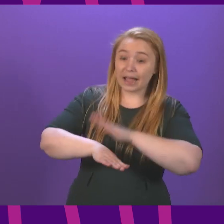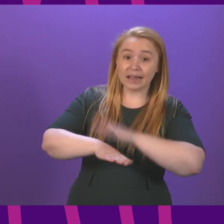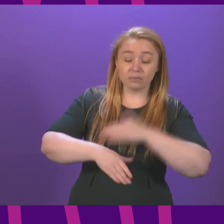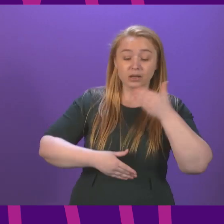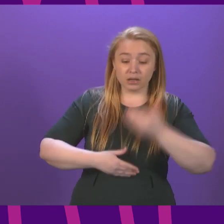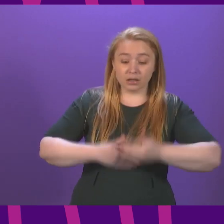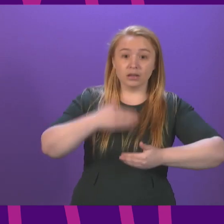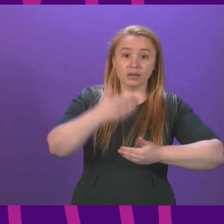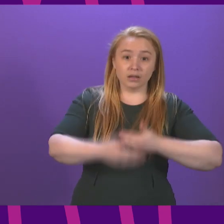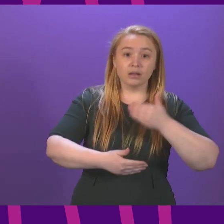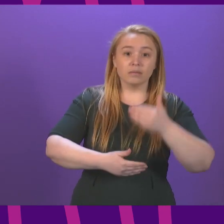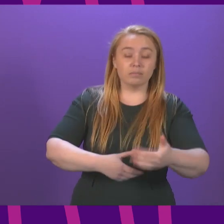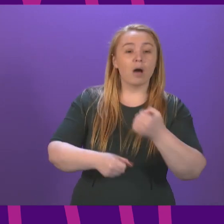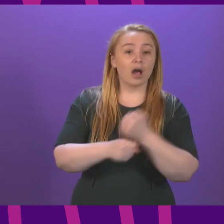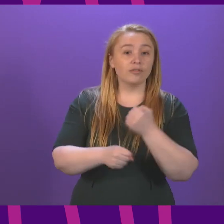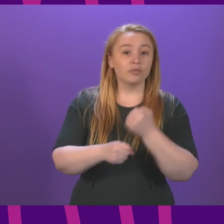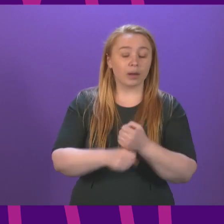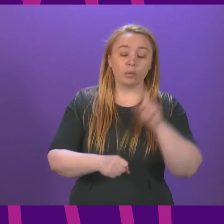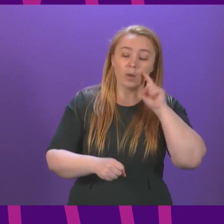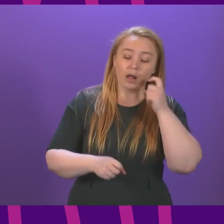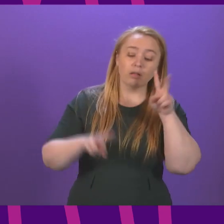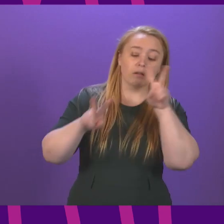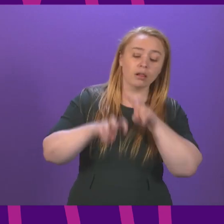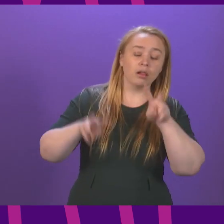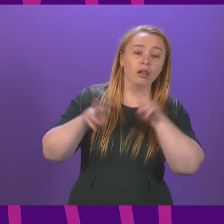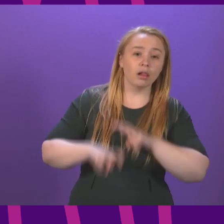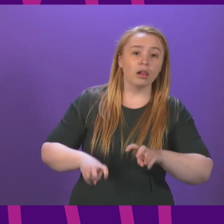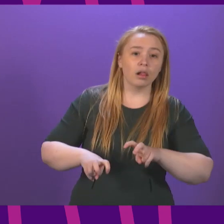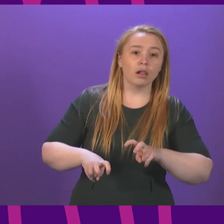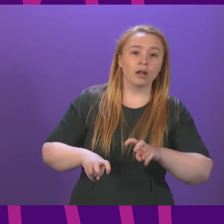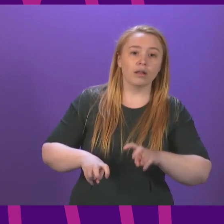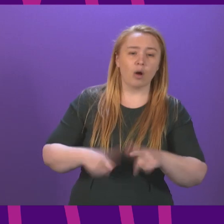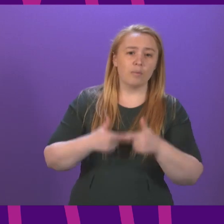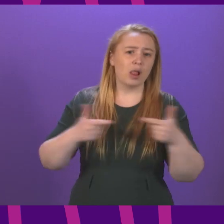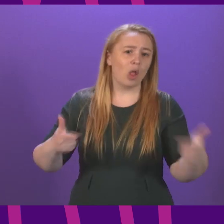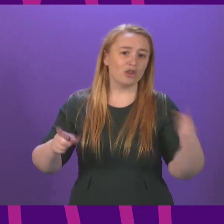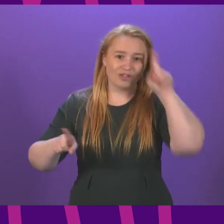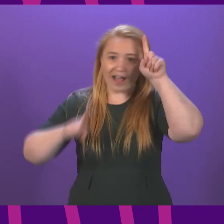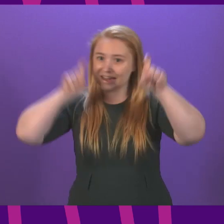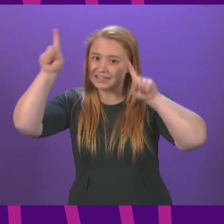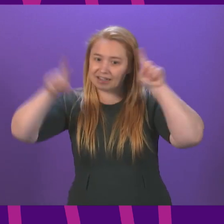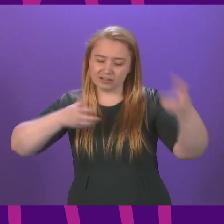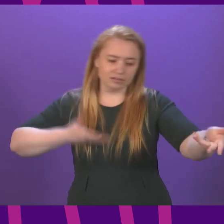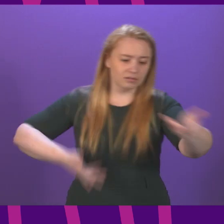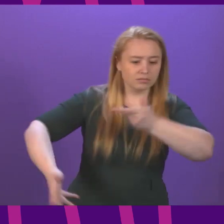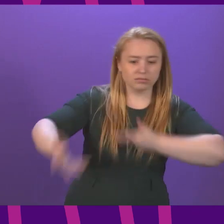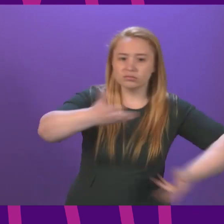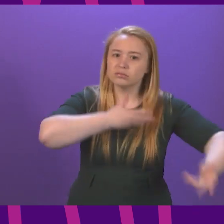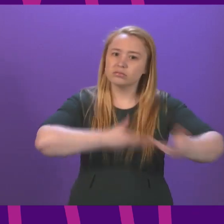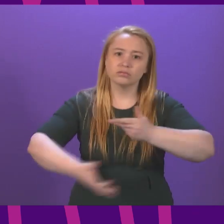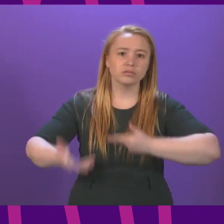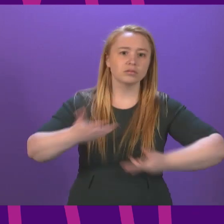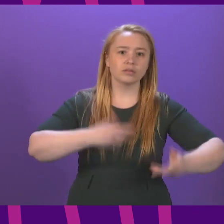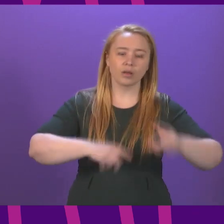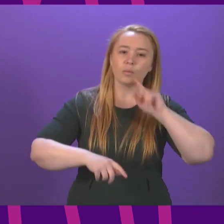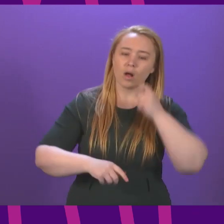Government will continue to pay a lot of attention to, and on that I know that there will be many ideas across the Chamber that we will also want to reflect on.